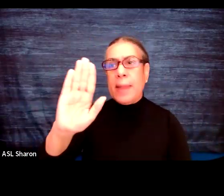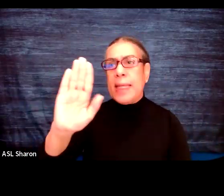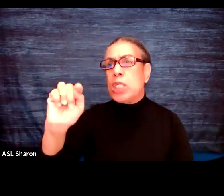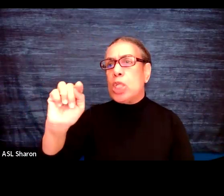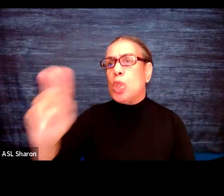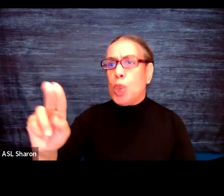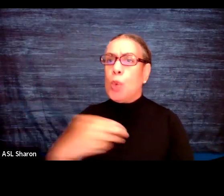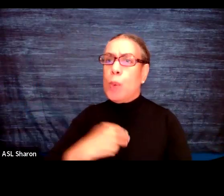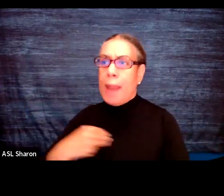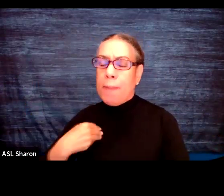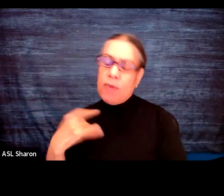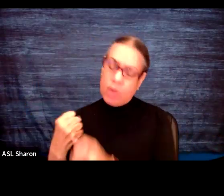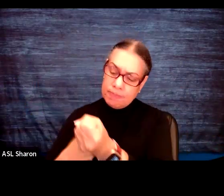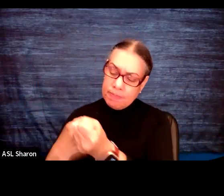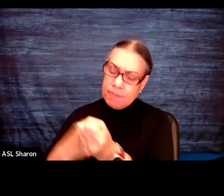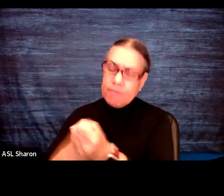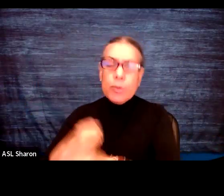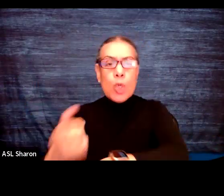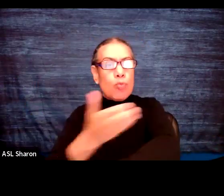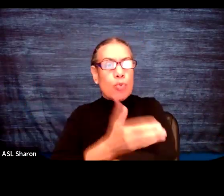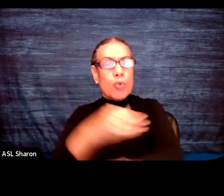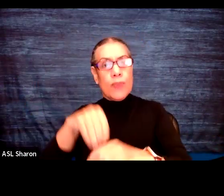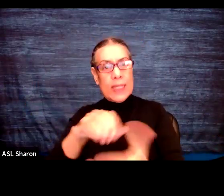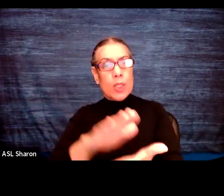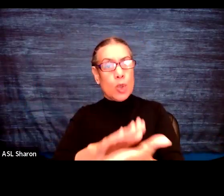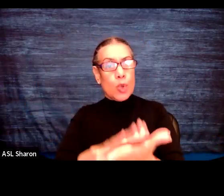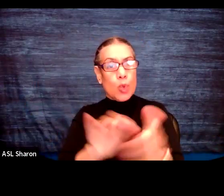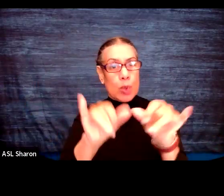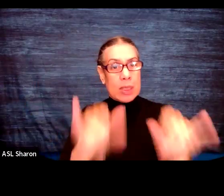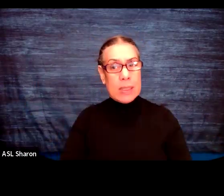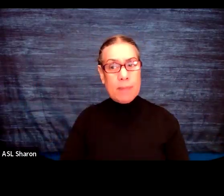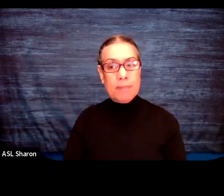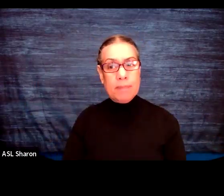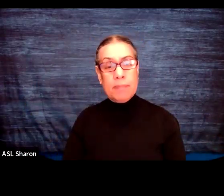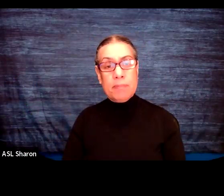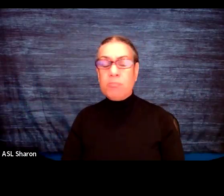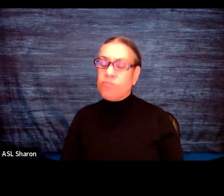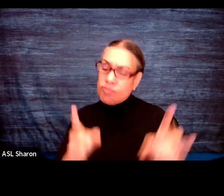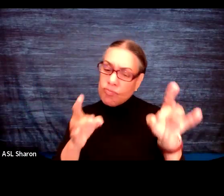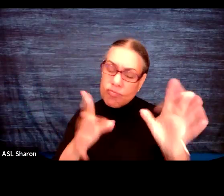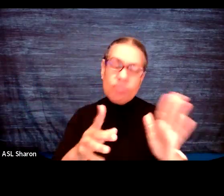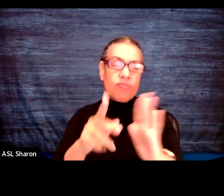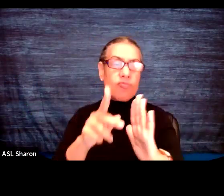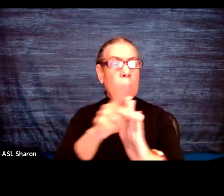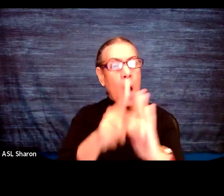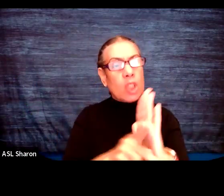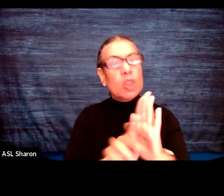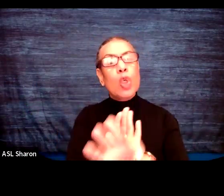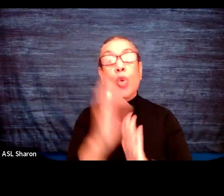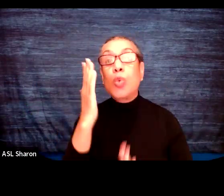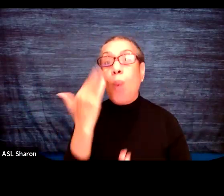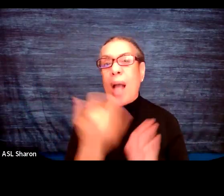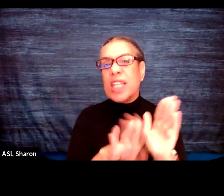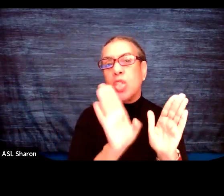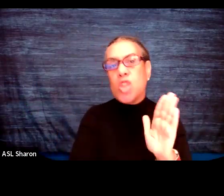your advocacy for improvements in our school system. Harmful policies are often chosen because they are cheaper